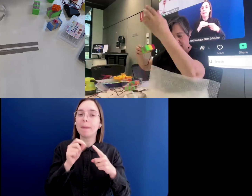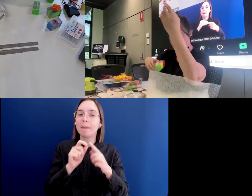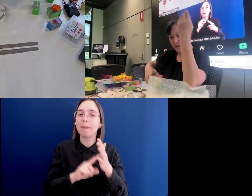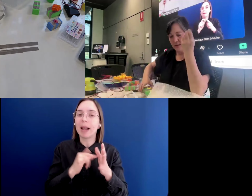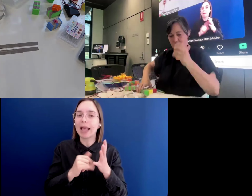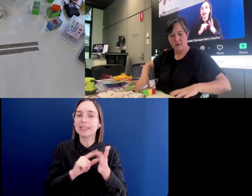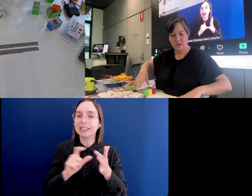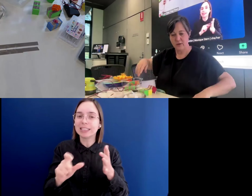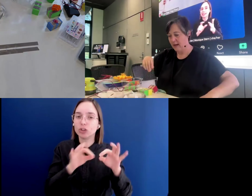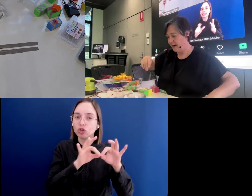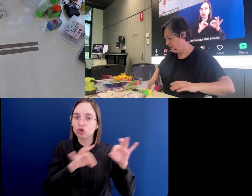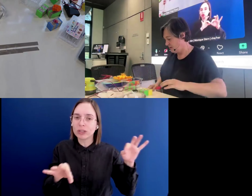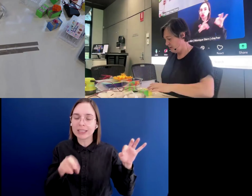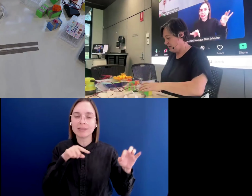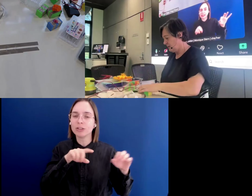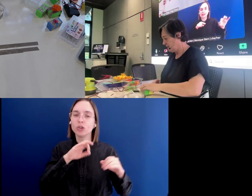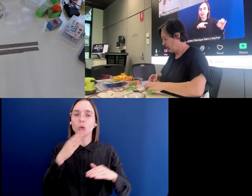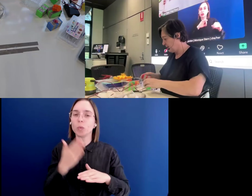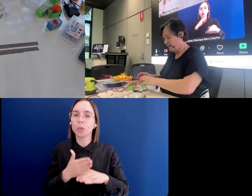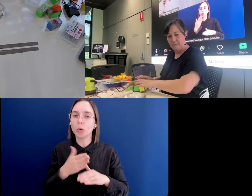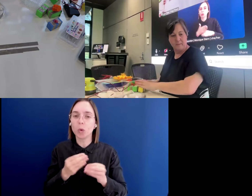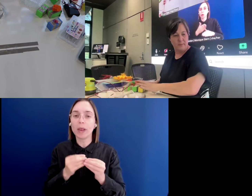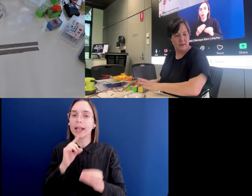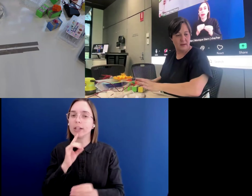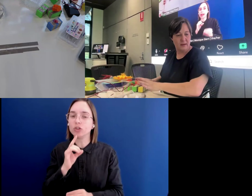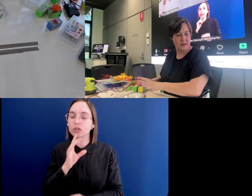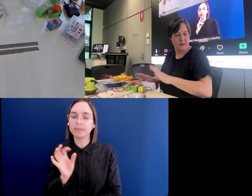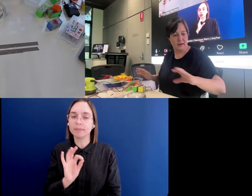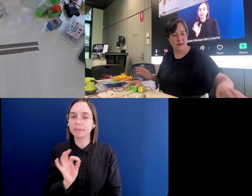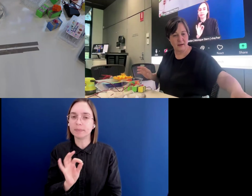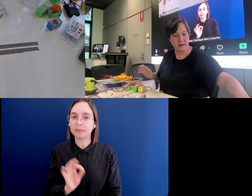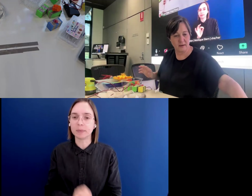Okay, other things we can do. I'll show you how to,